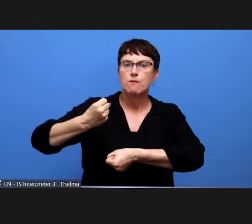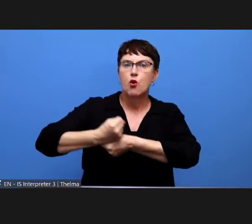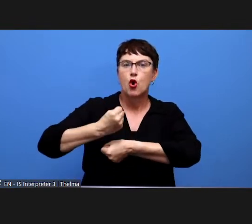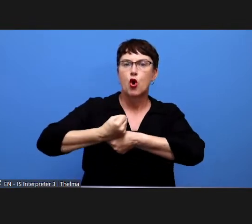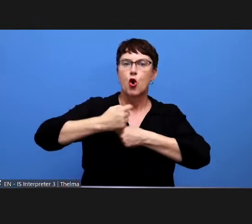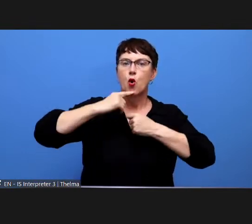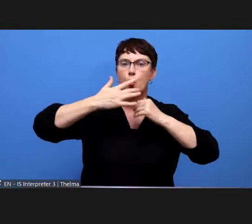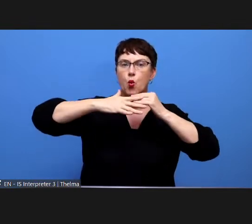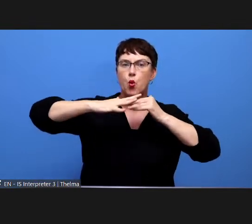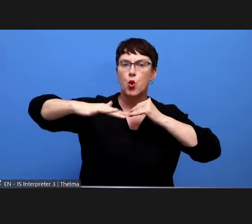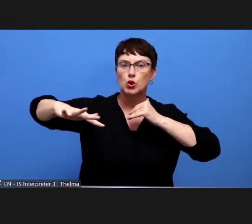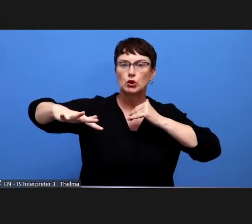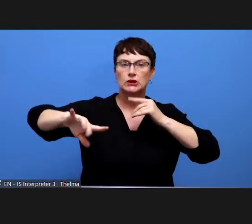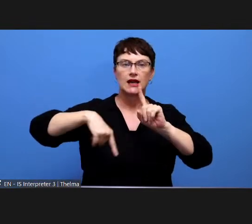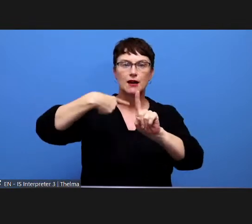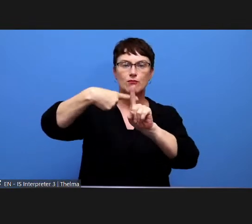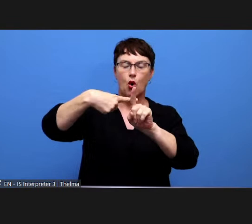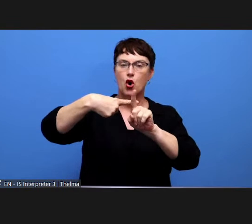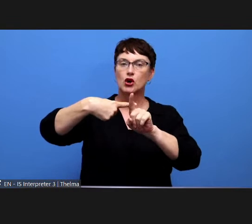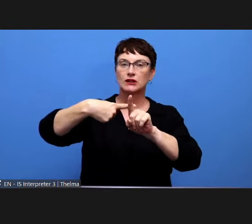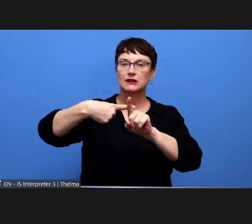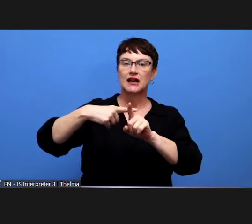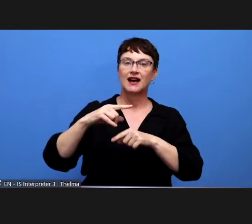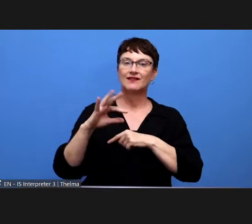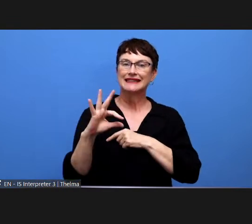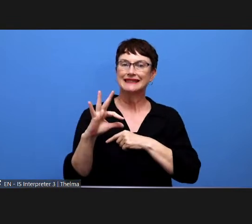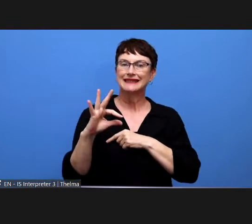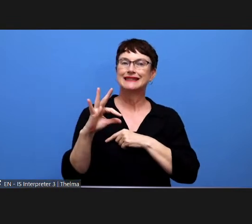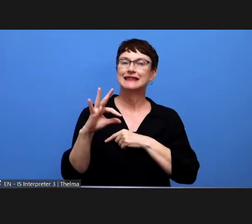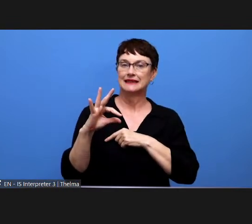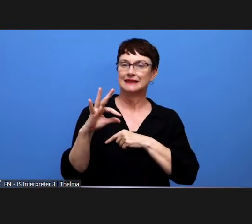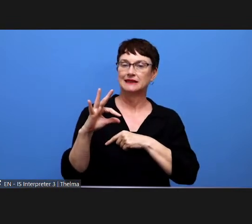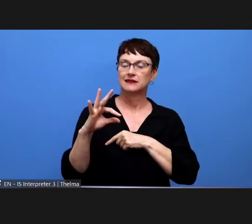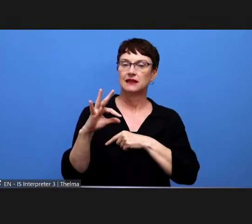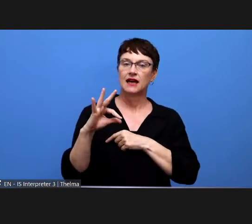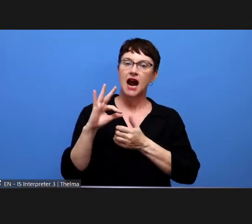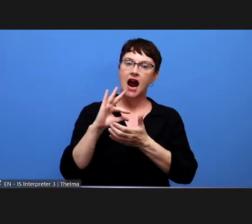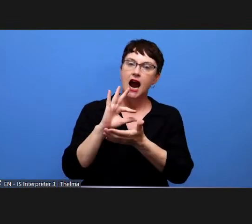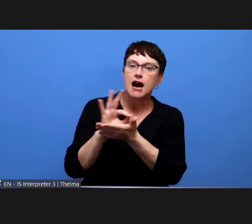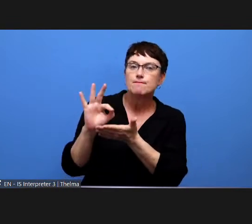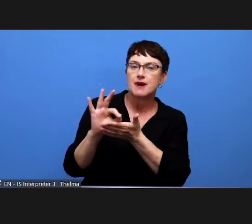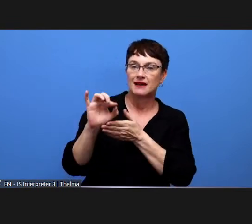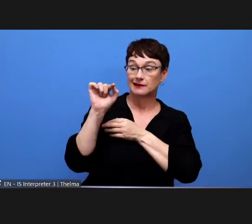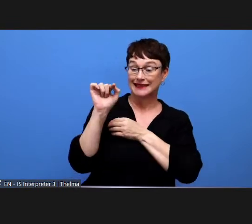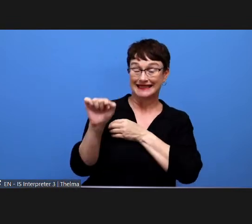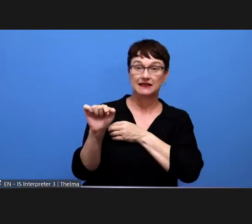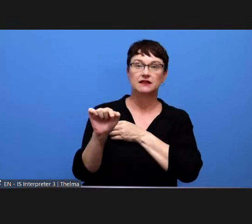regional directors, one from UNEP, Mr. Frank